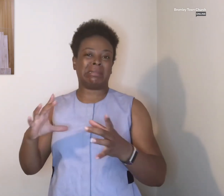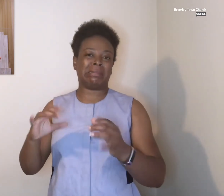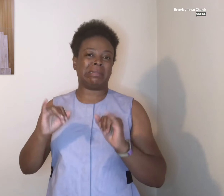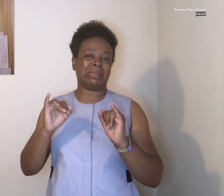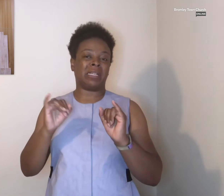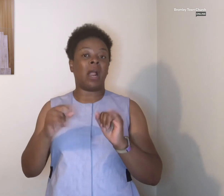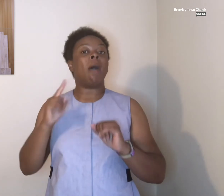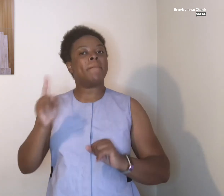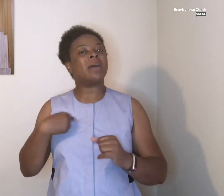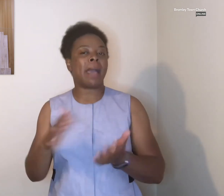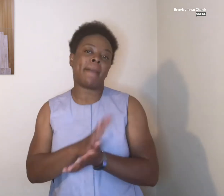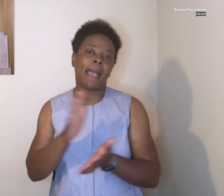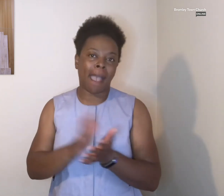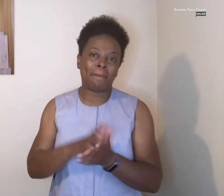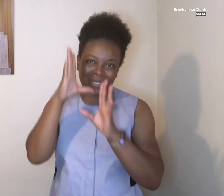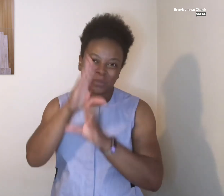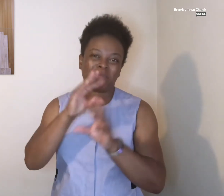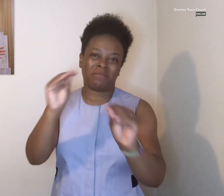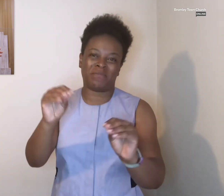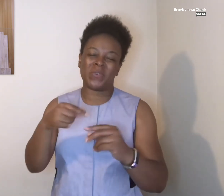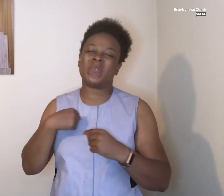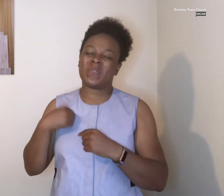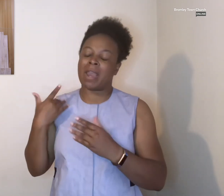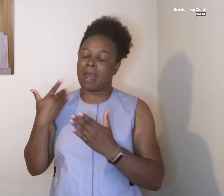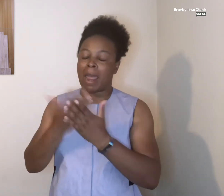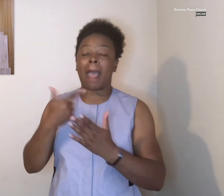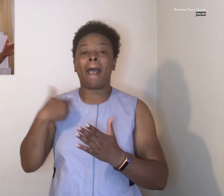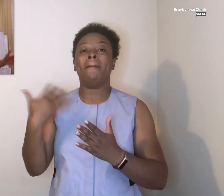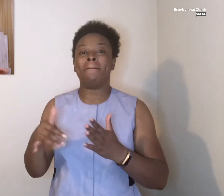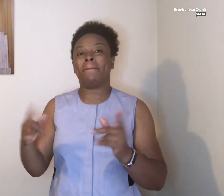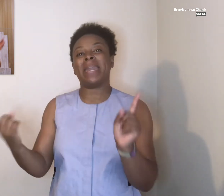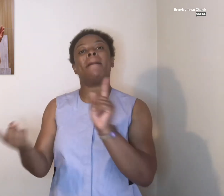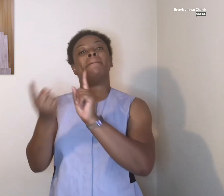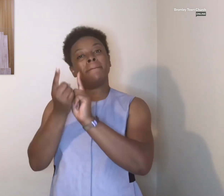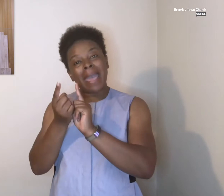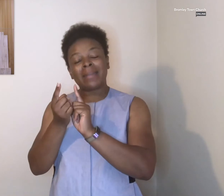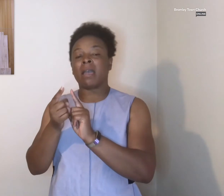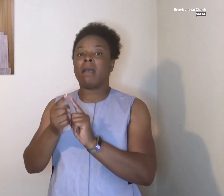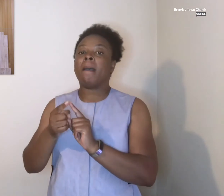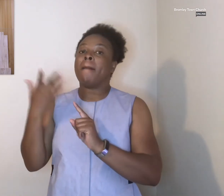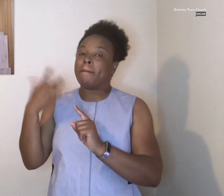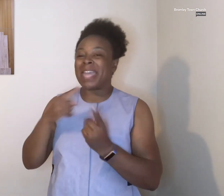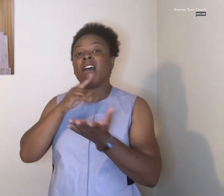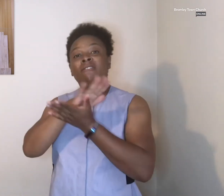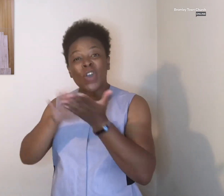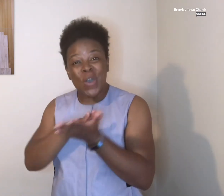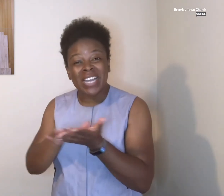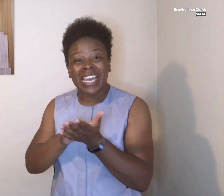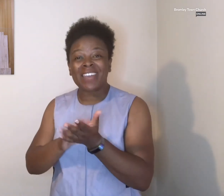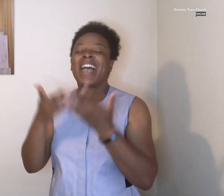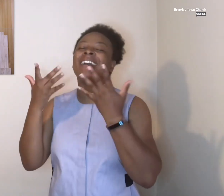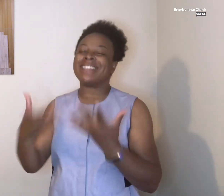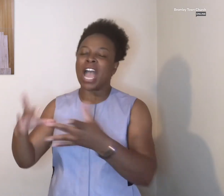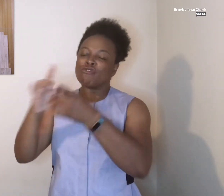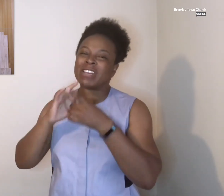that, I was able to meet with this particular person, and just through forgiveness, everything was put right, and that relationship is back on track. But